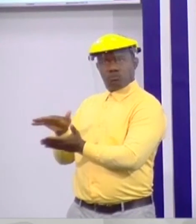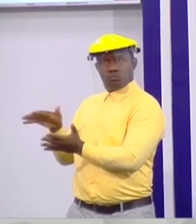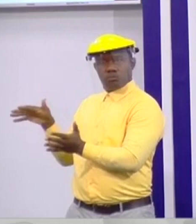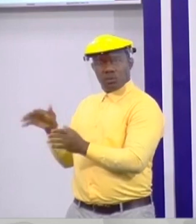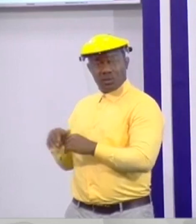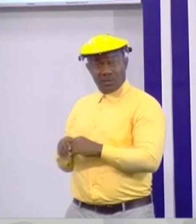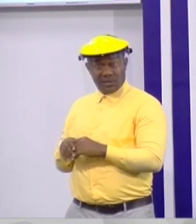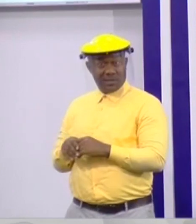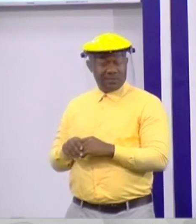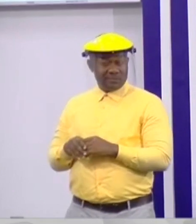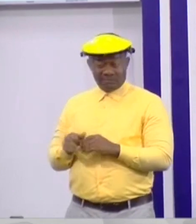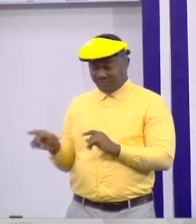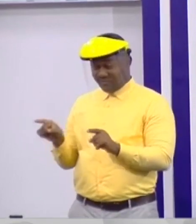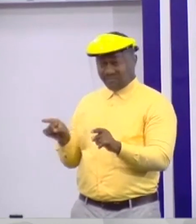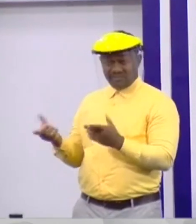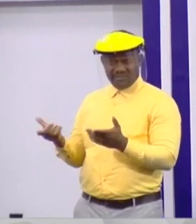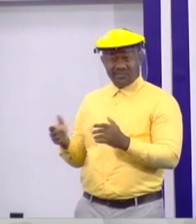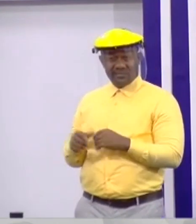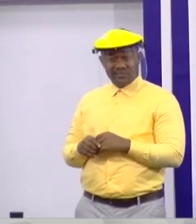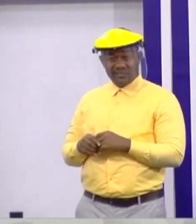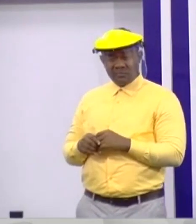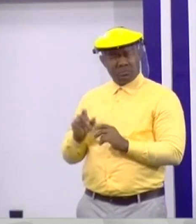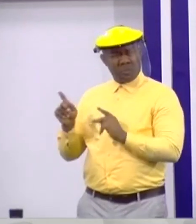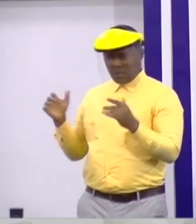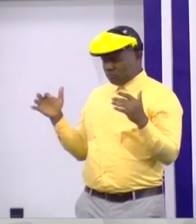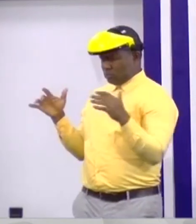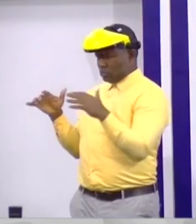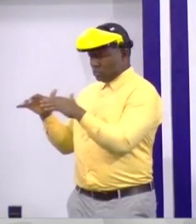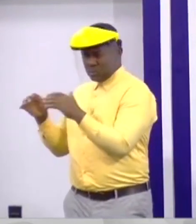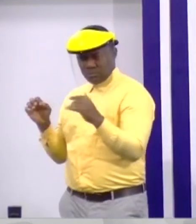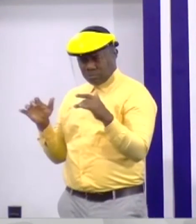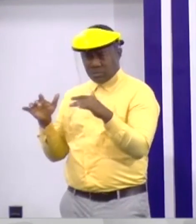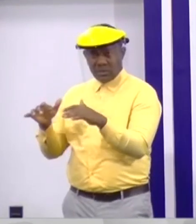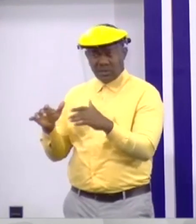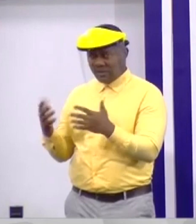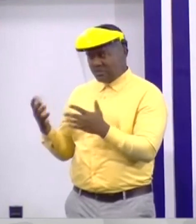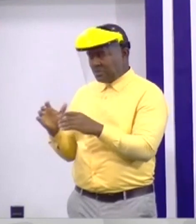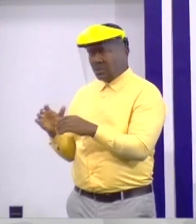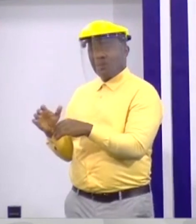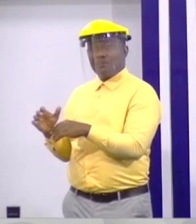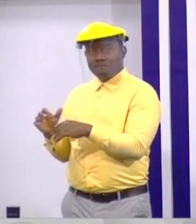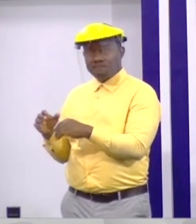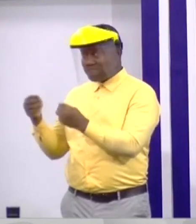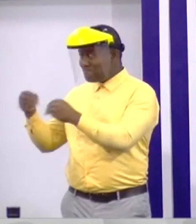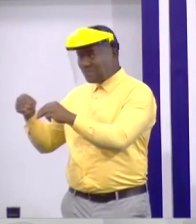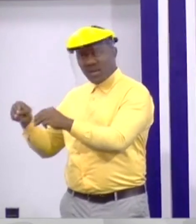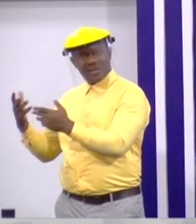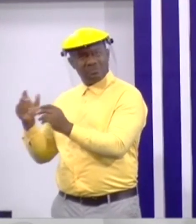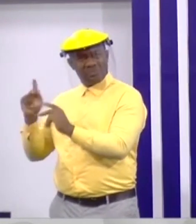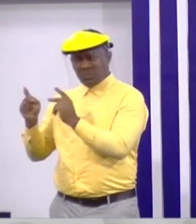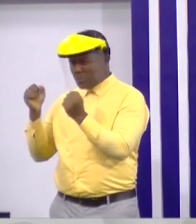tells us that some of the dynamics of the large groupings were a very congested, the Central Market and the Lorry Park is a very congested